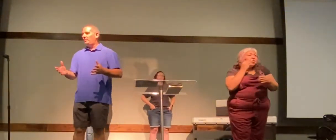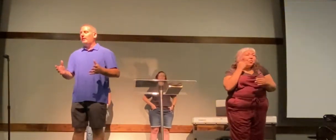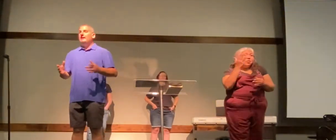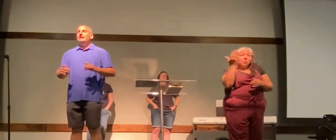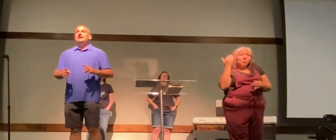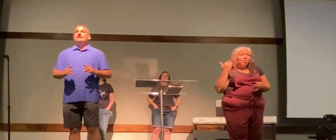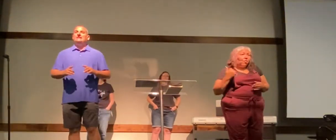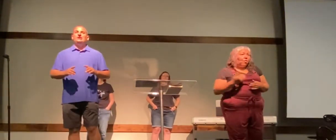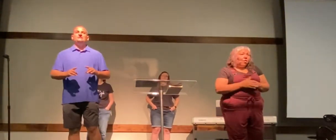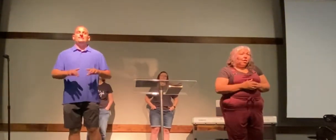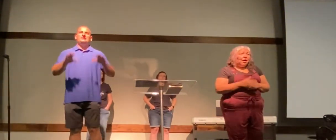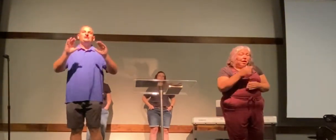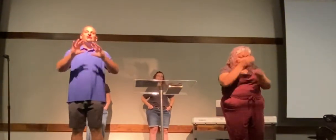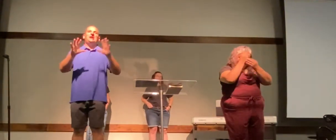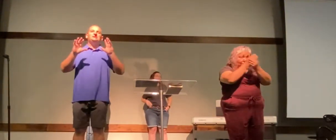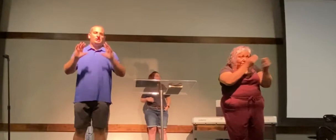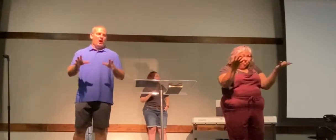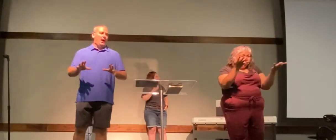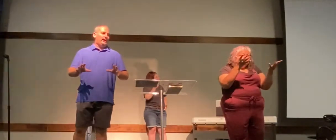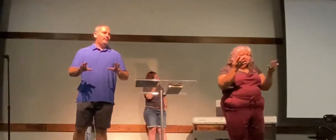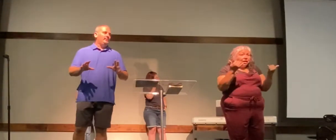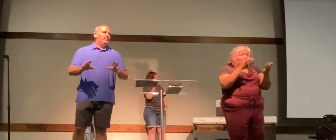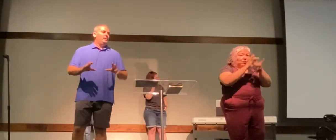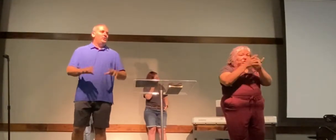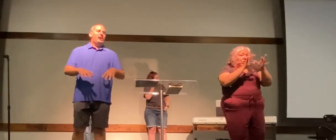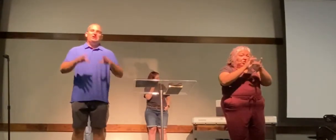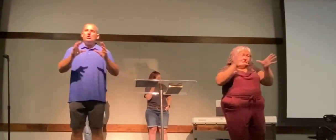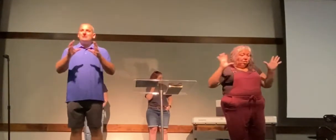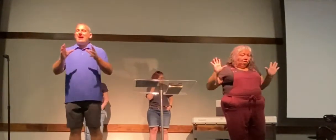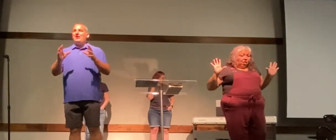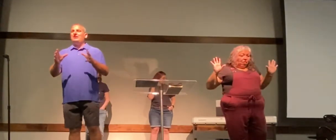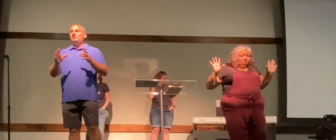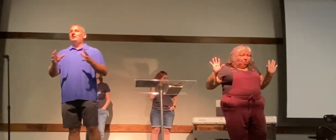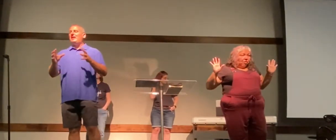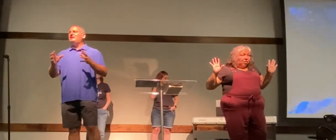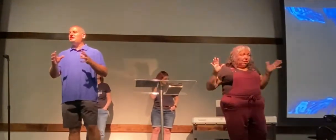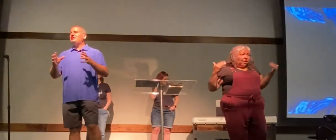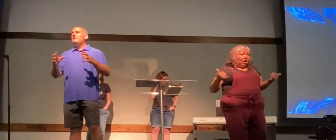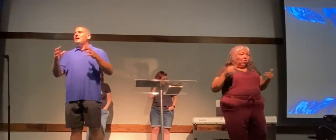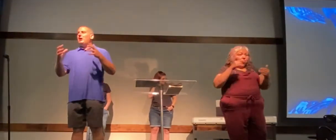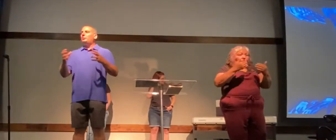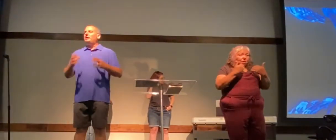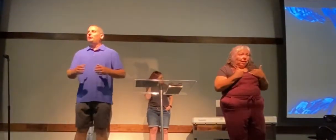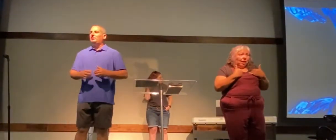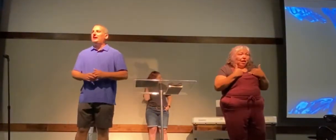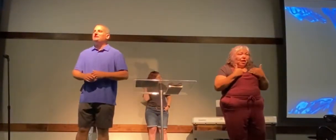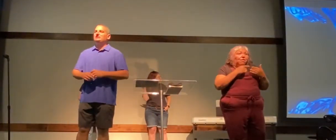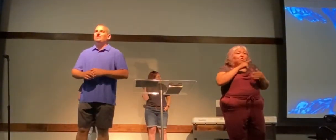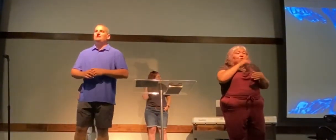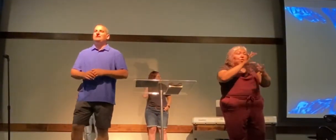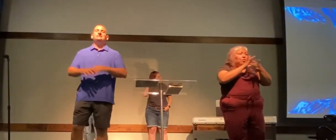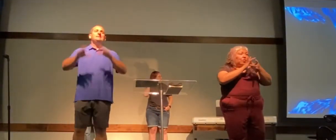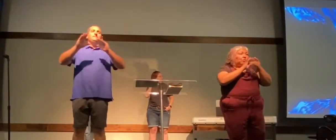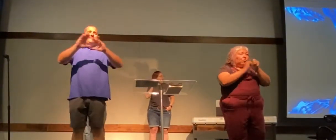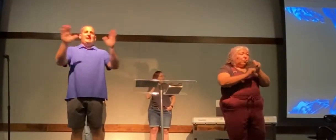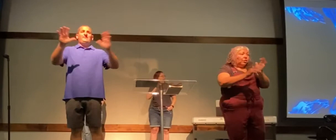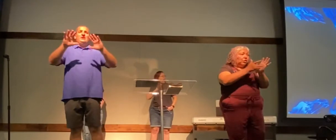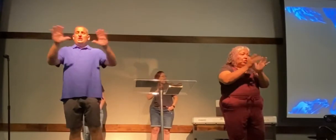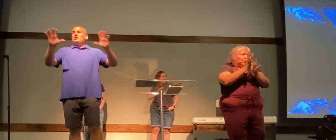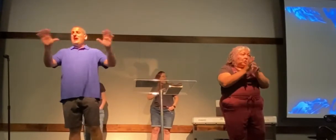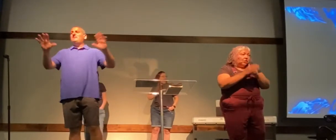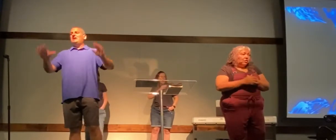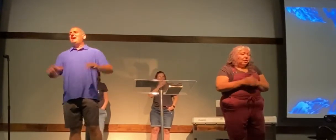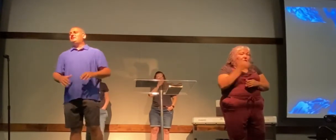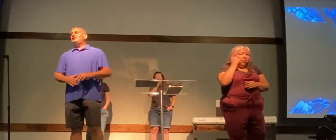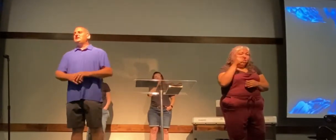experienced before. Can I tell you something? The chains are gone. Okay, you are now in a relationship, a real relationship with Jesus. Then if